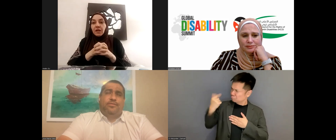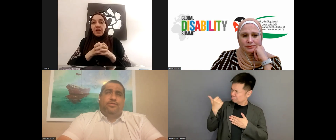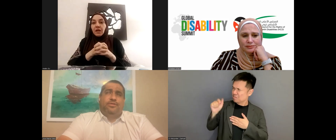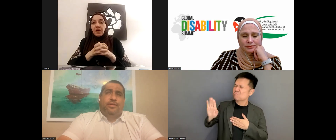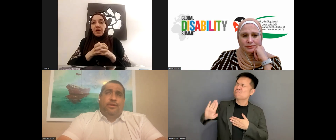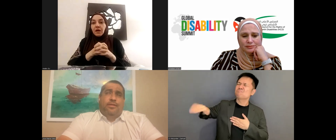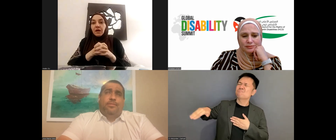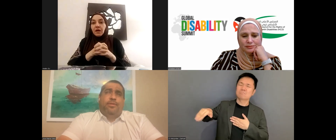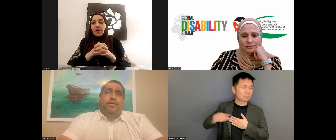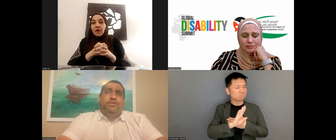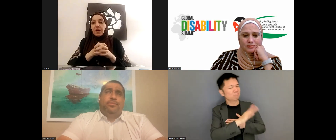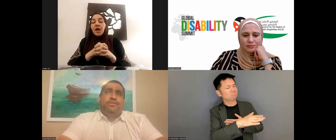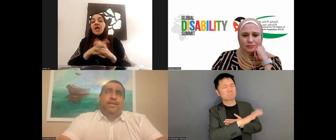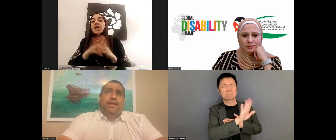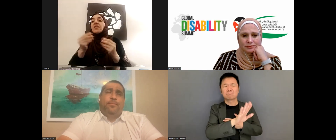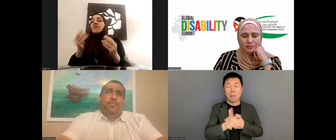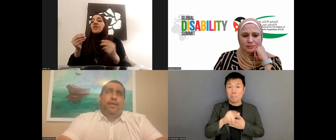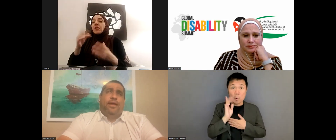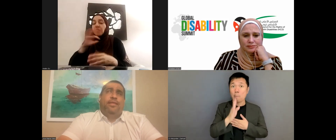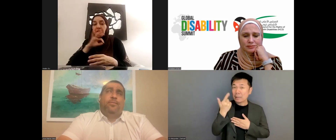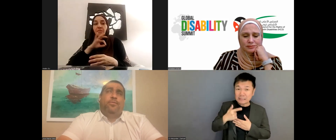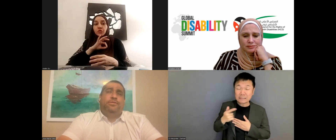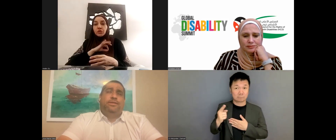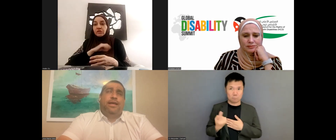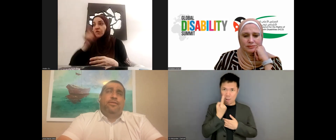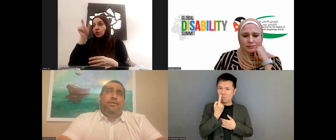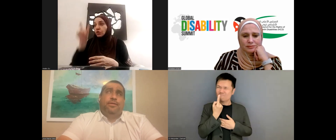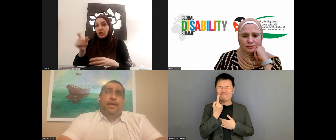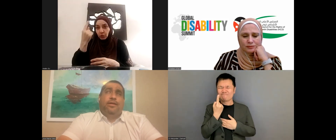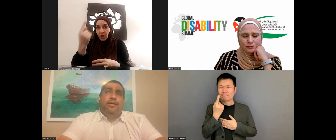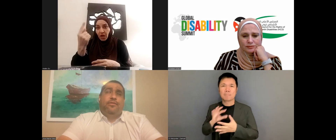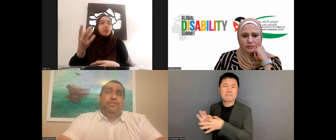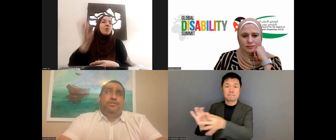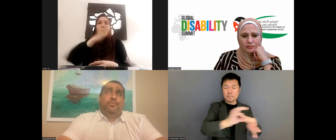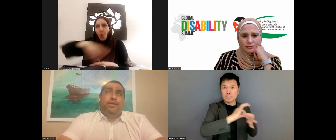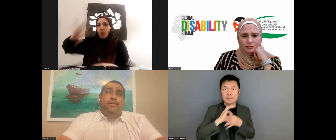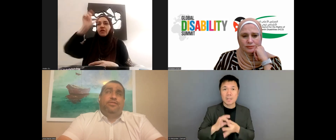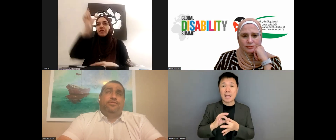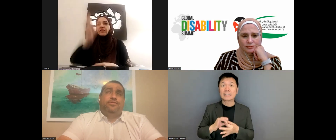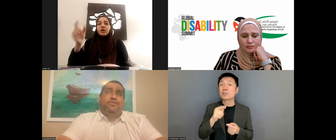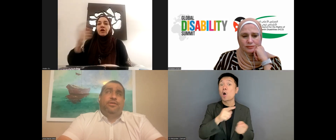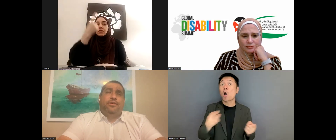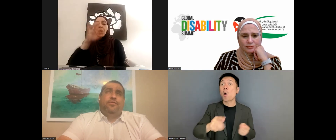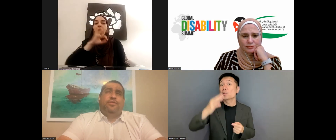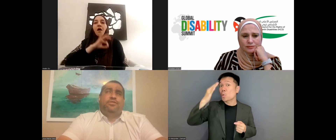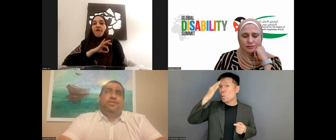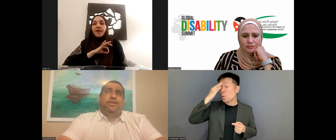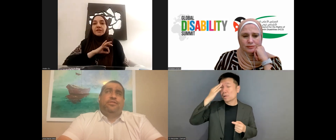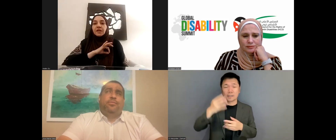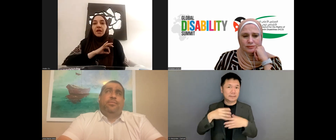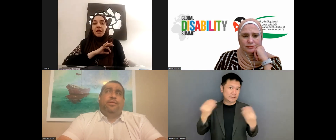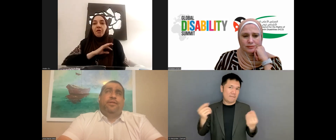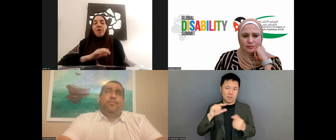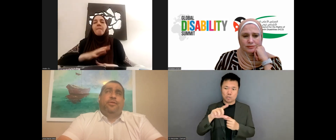disability inclusion that partnership is key. And that was another innovation that we have introduced for the